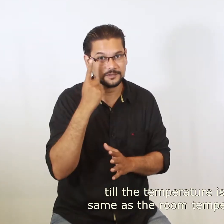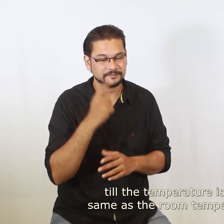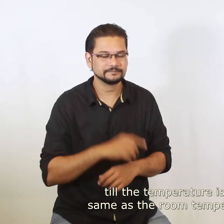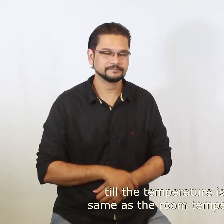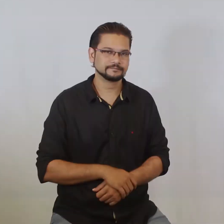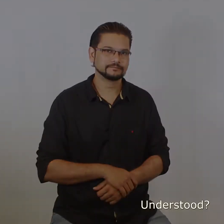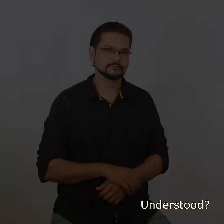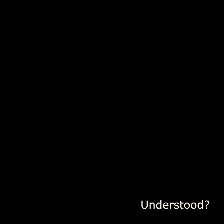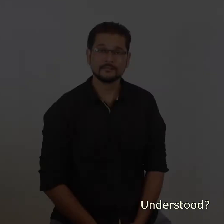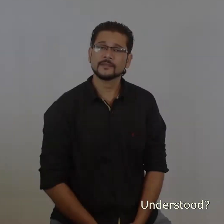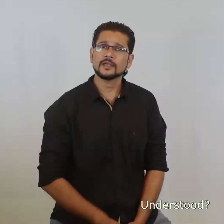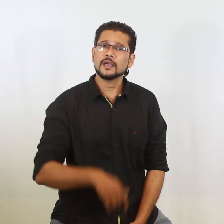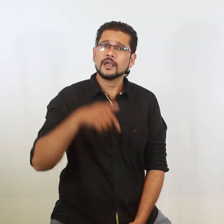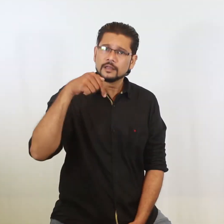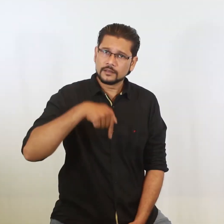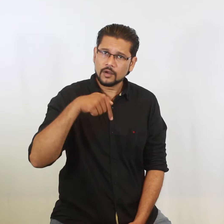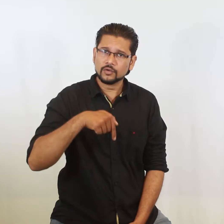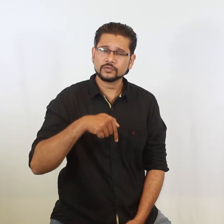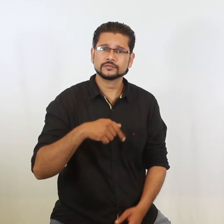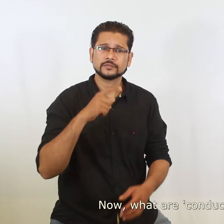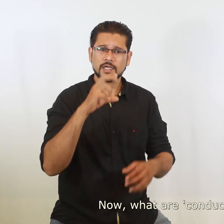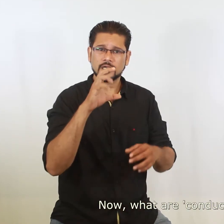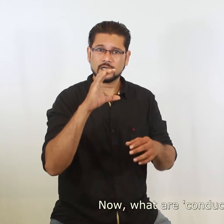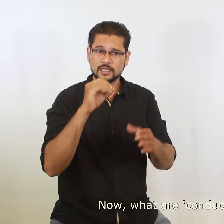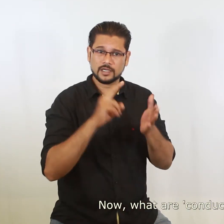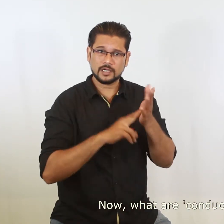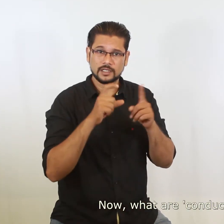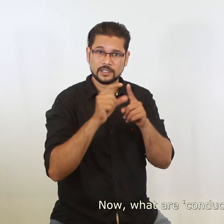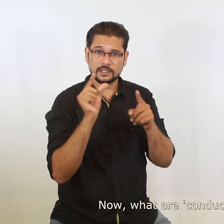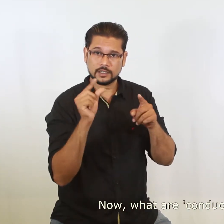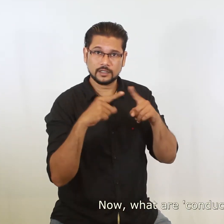Understood? Now, what are conductors?